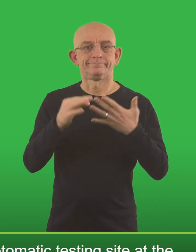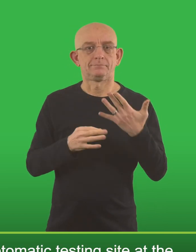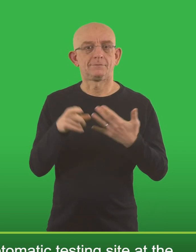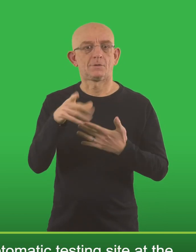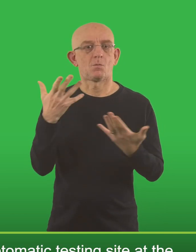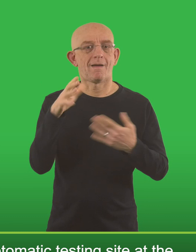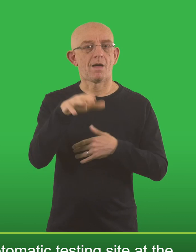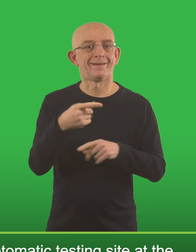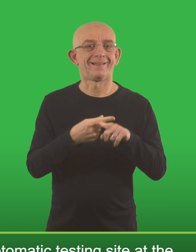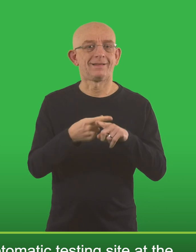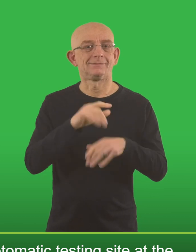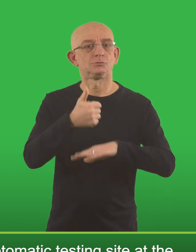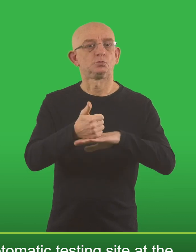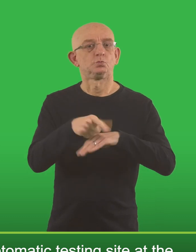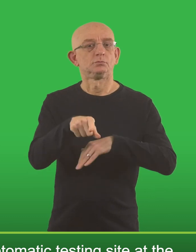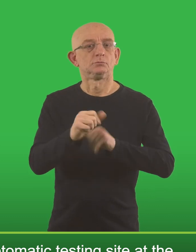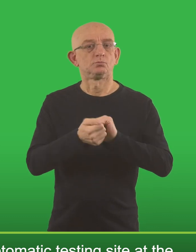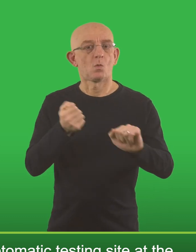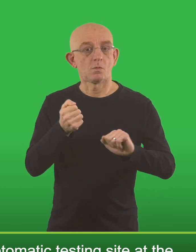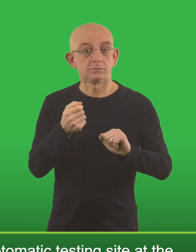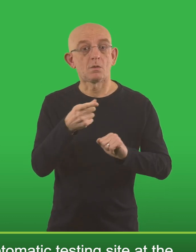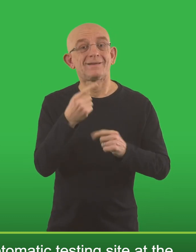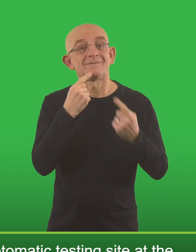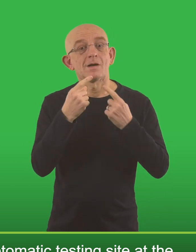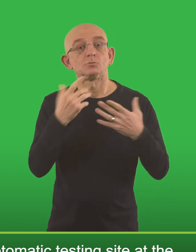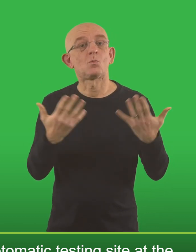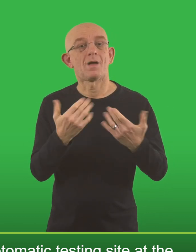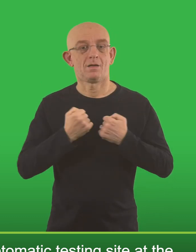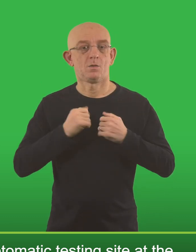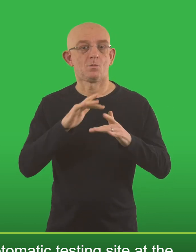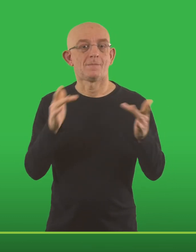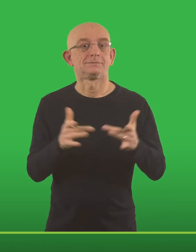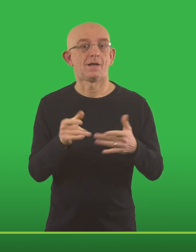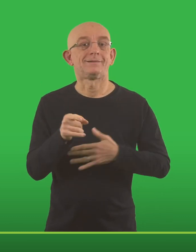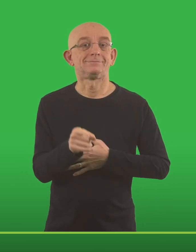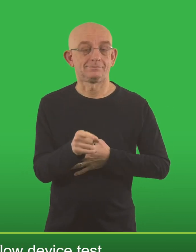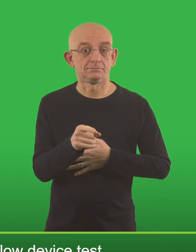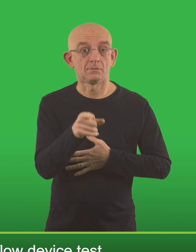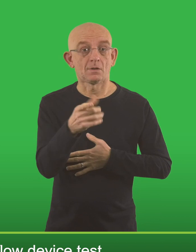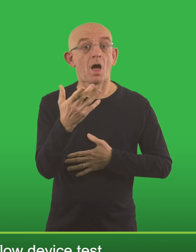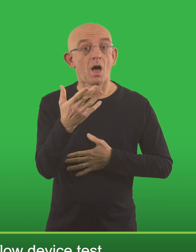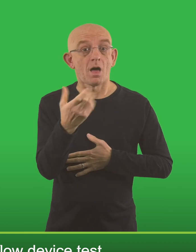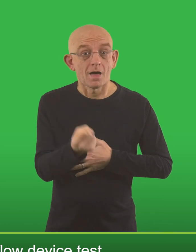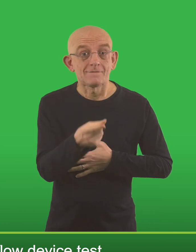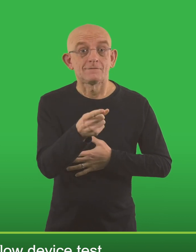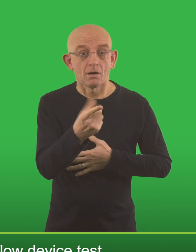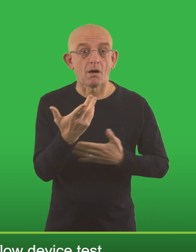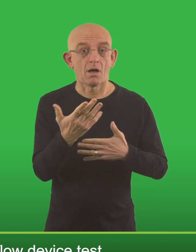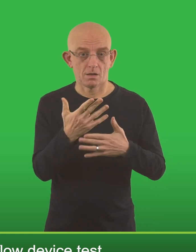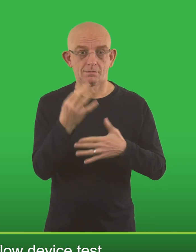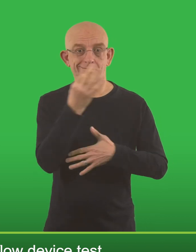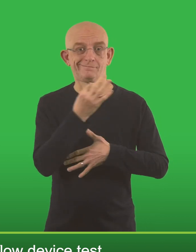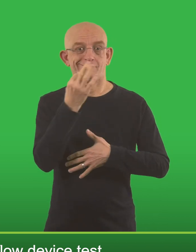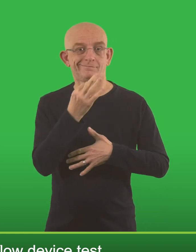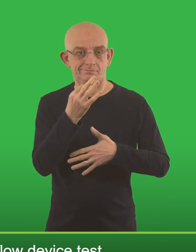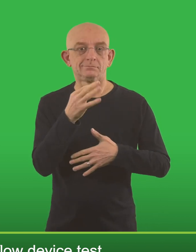testing site at the English Institute of Sport. And again, details of how to do that are on our website. If you test positive using a